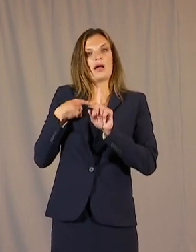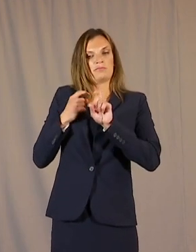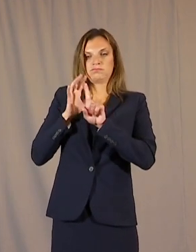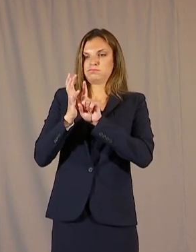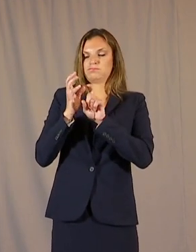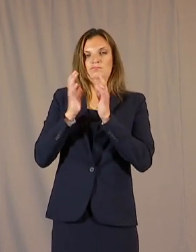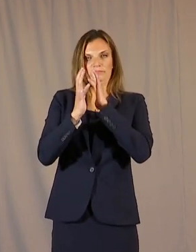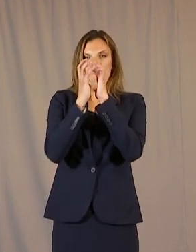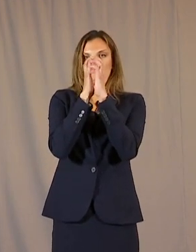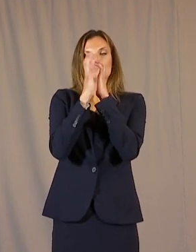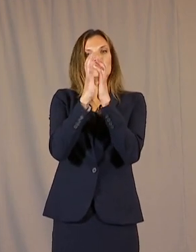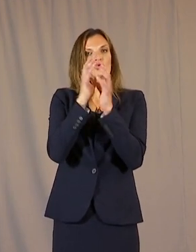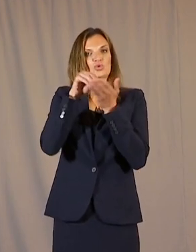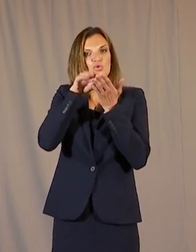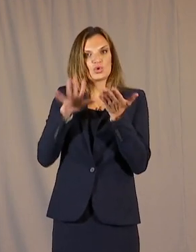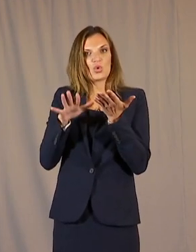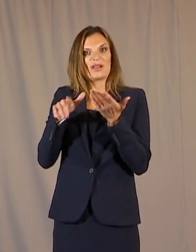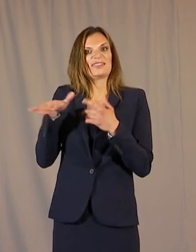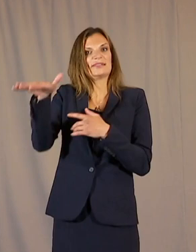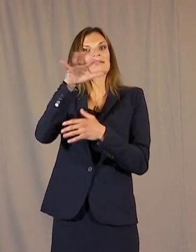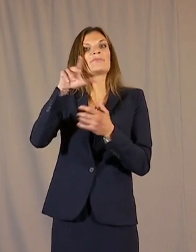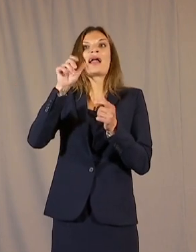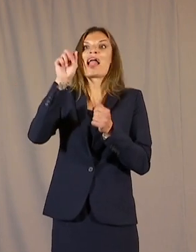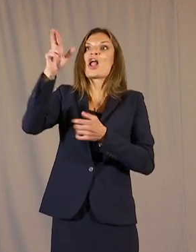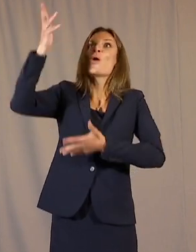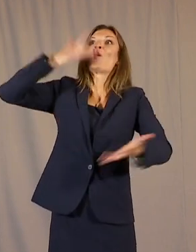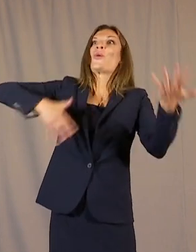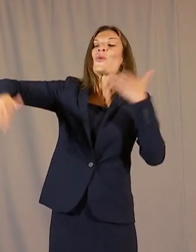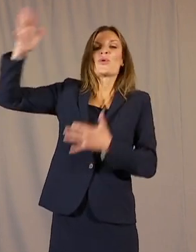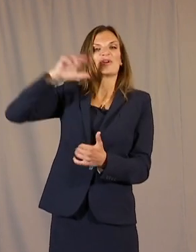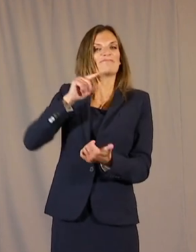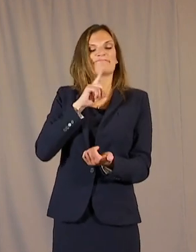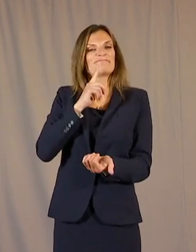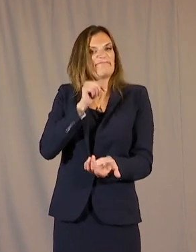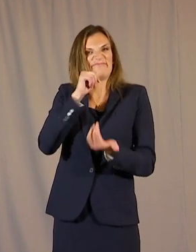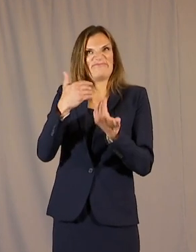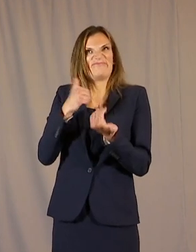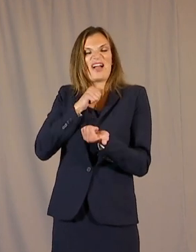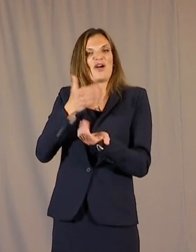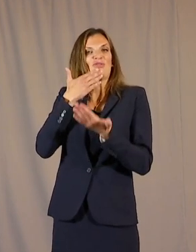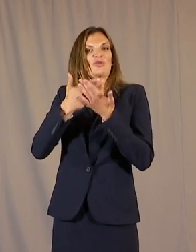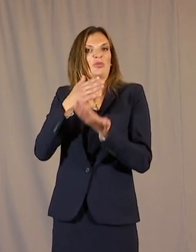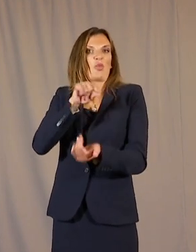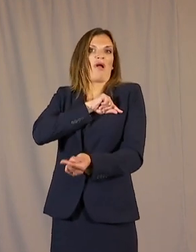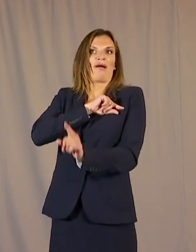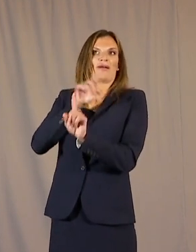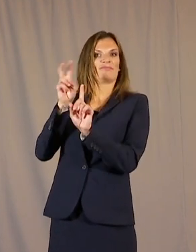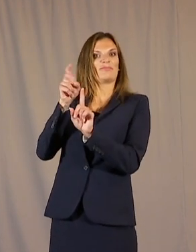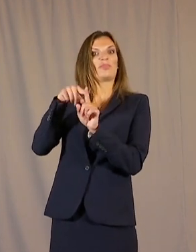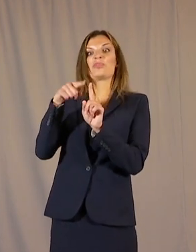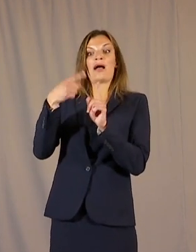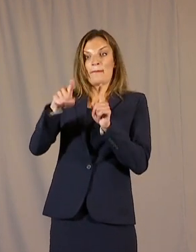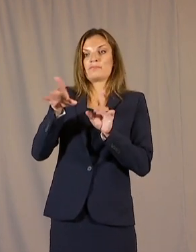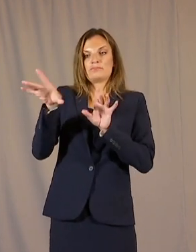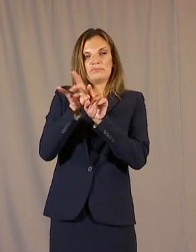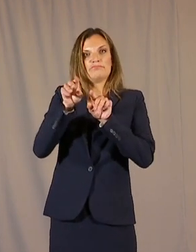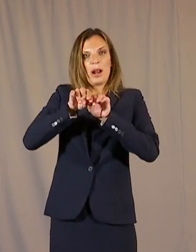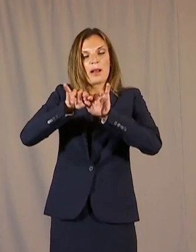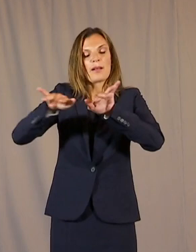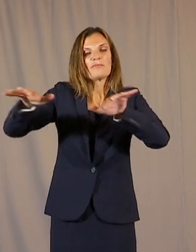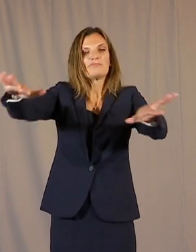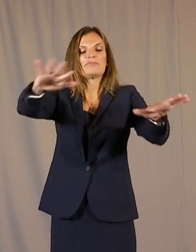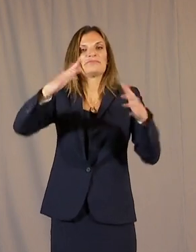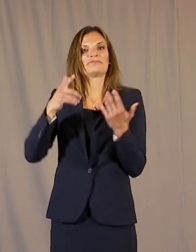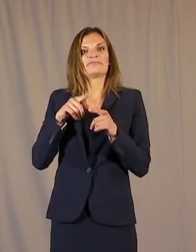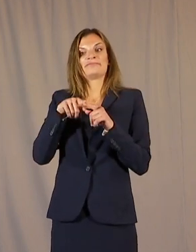students who then also now are infected and who again take that infection home and spread